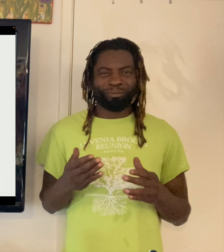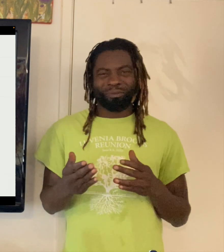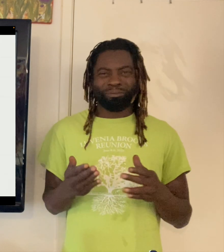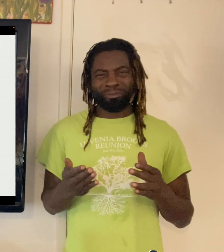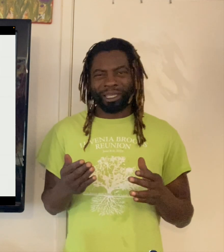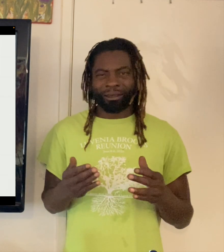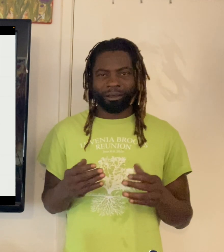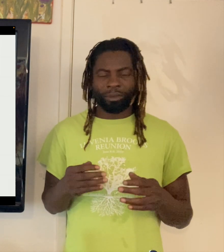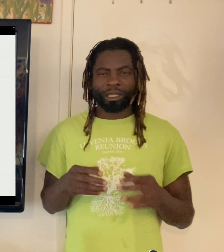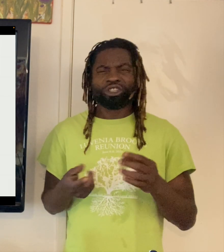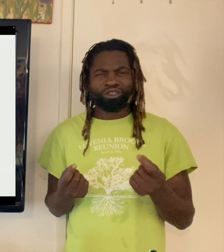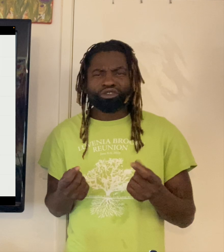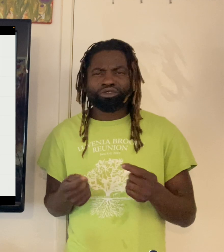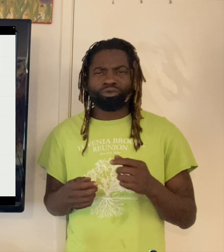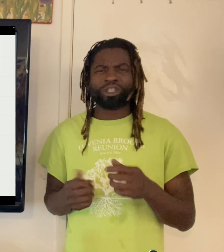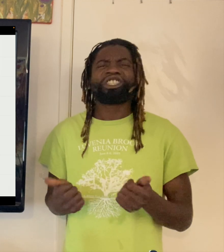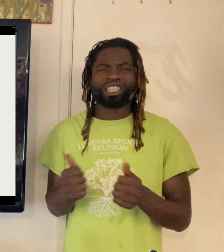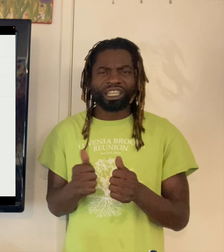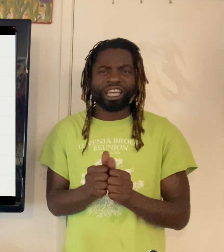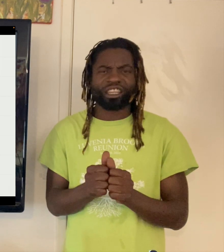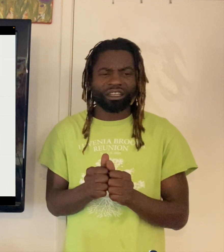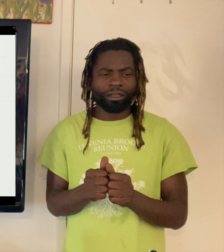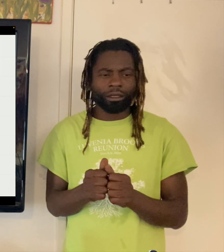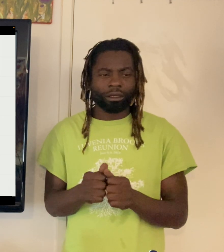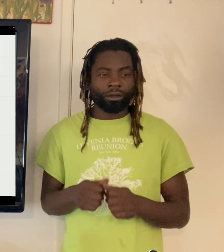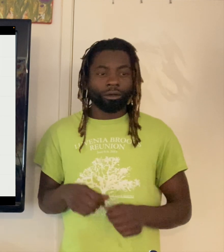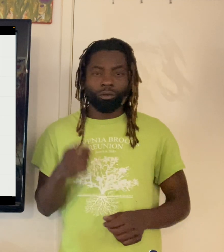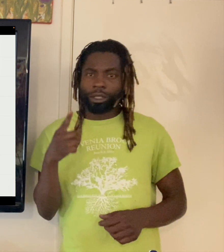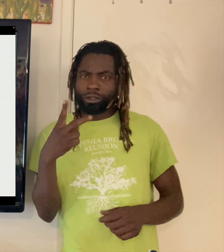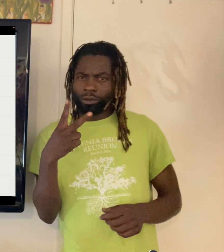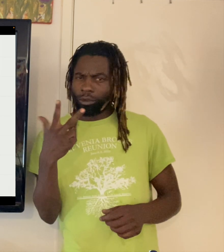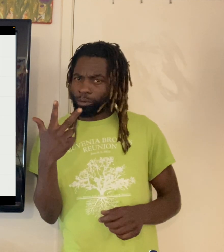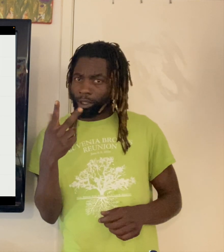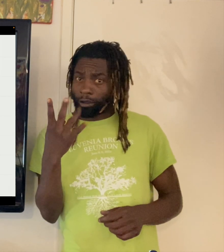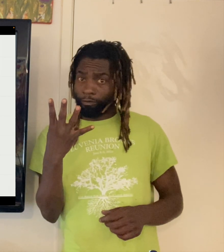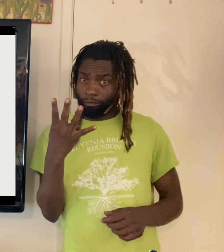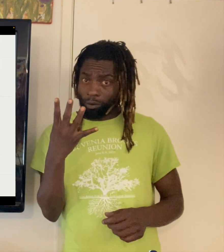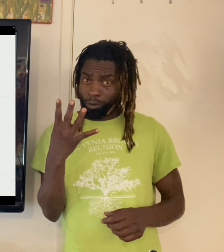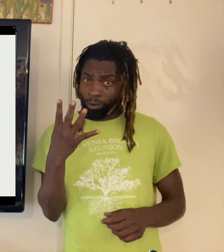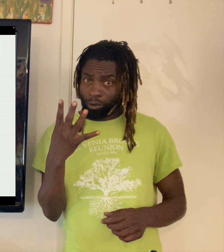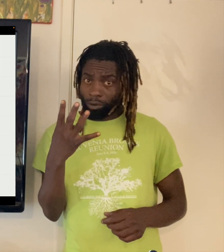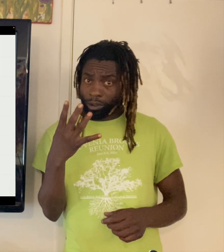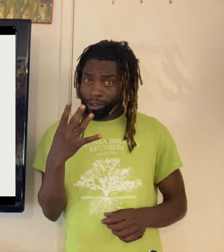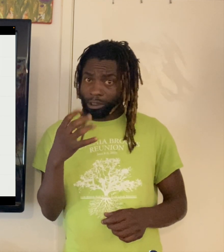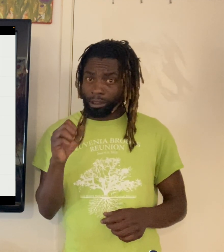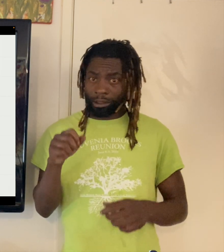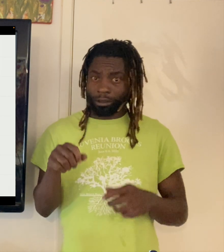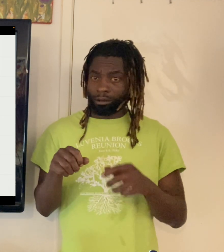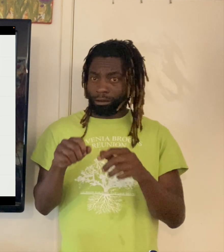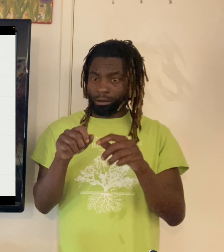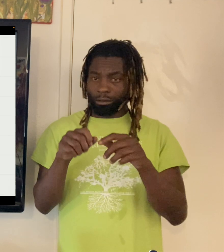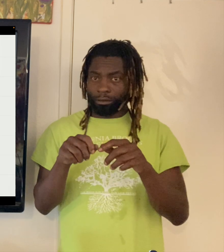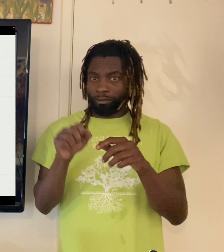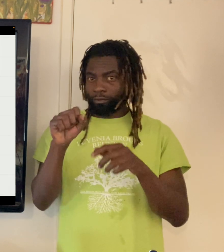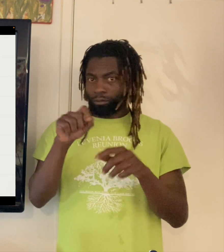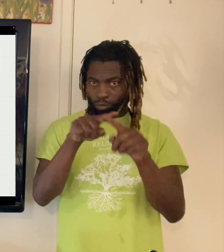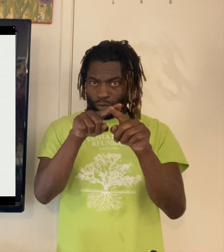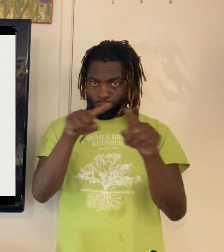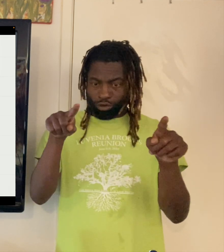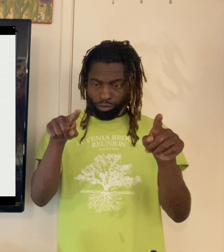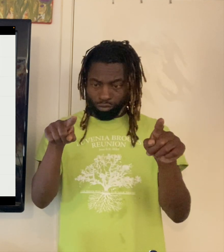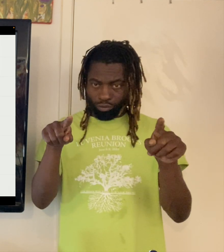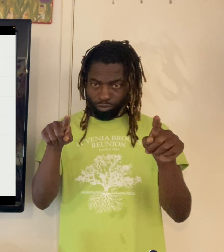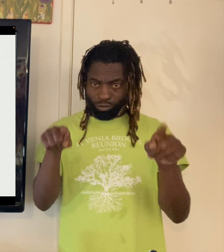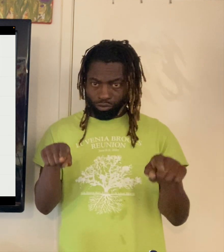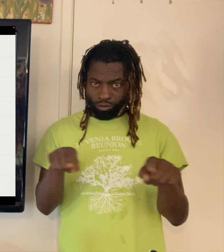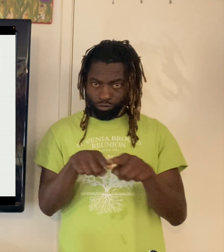maybe we should do the first one together. So this shape has 1, 2, 3, 4